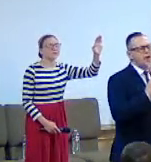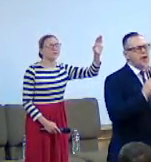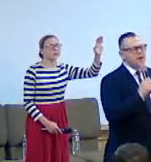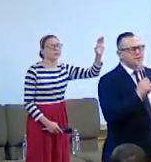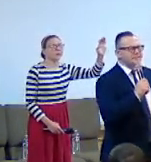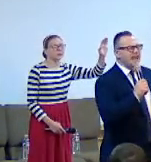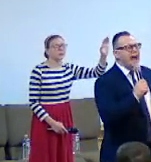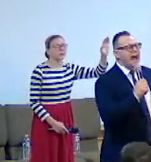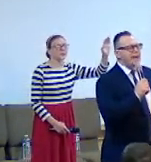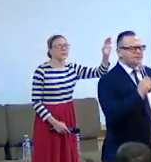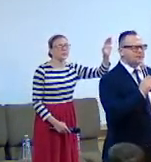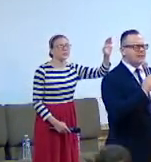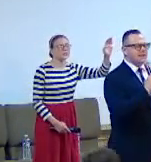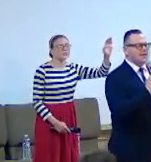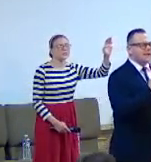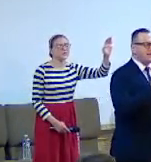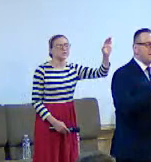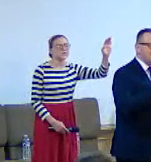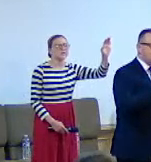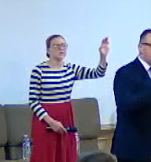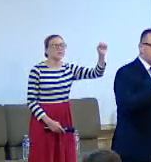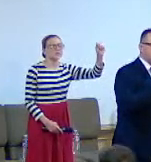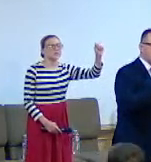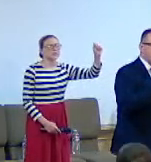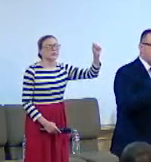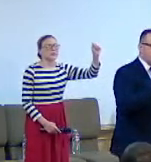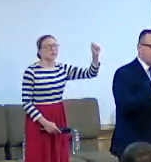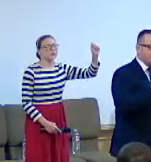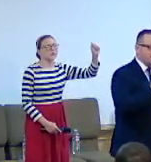We've heard the tide never